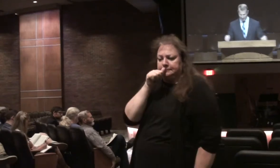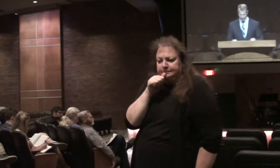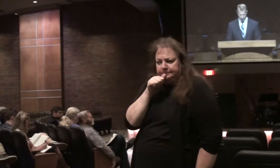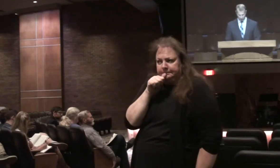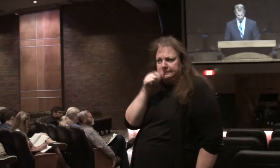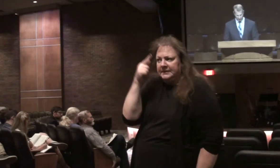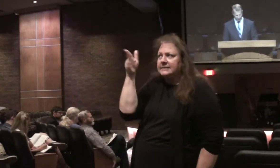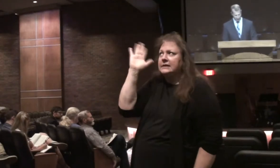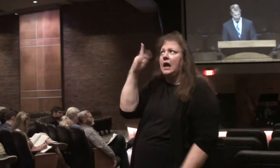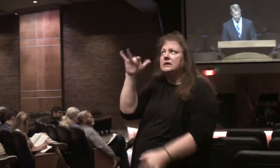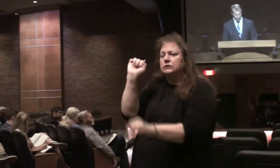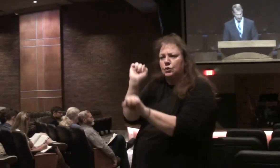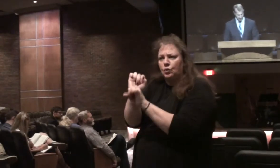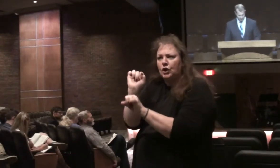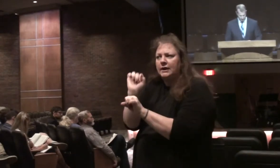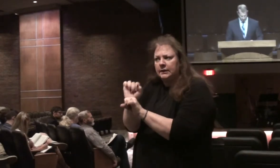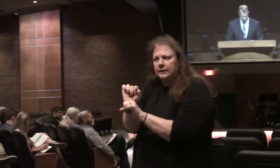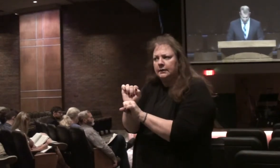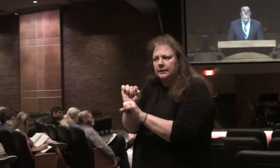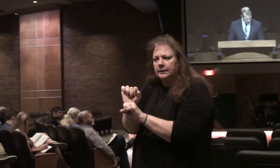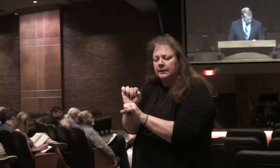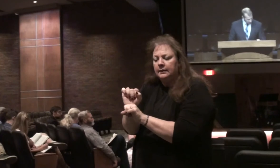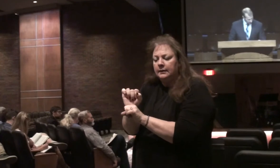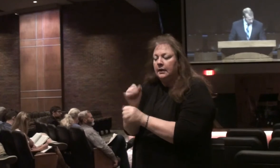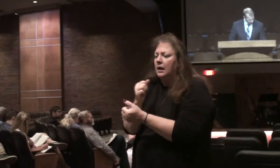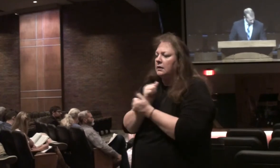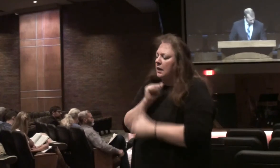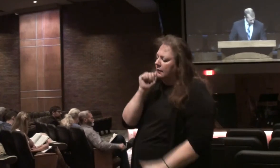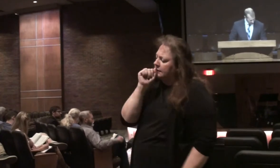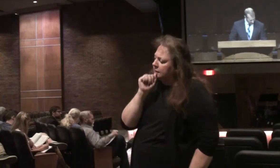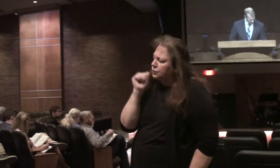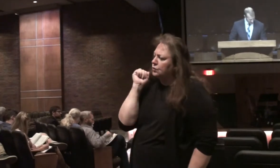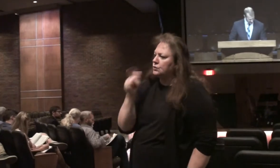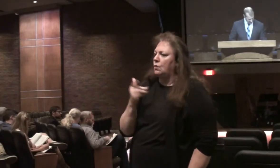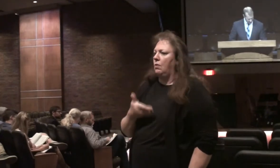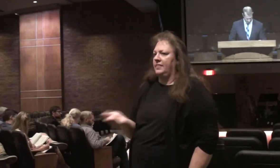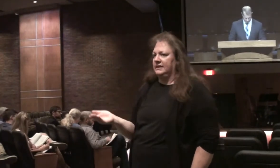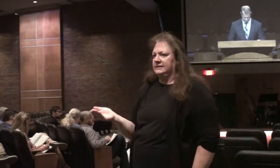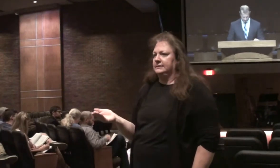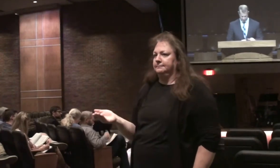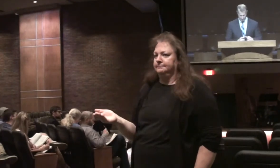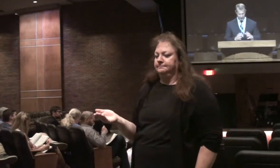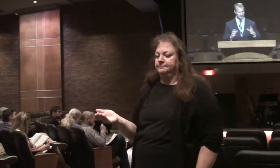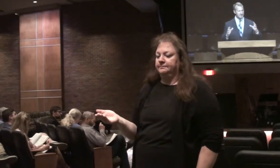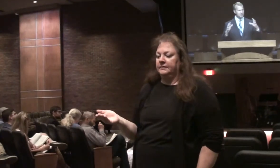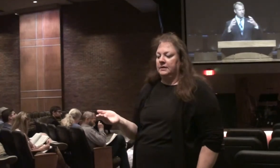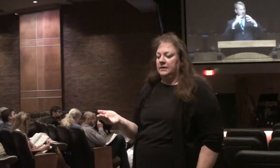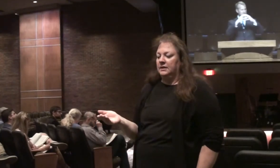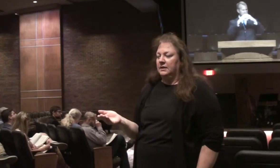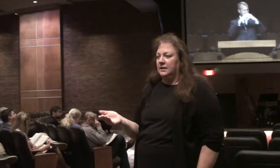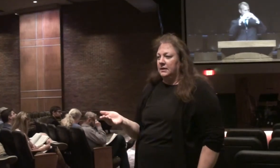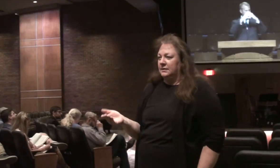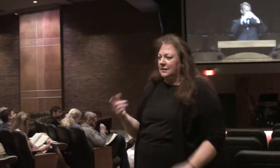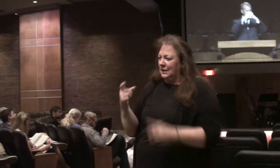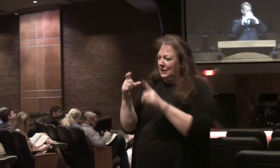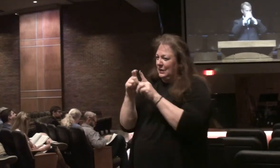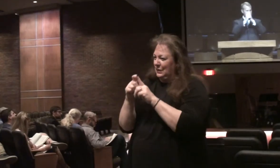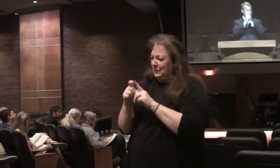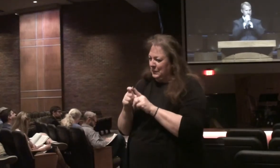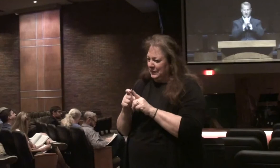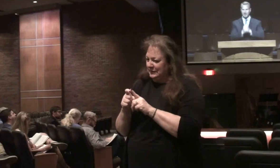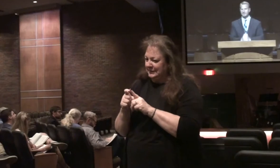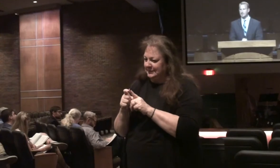Because God's still working. Love endures all things, verse 7. You see these words are, some of them